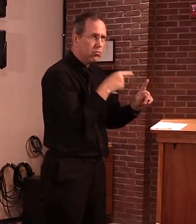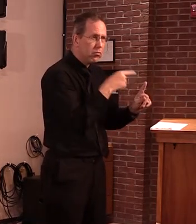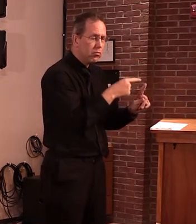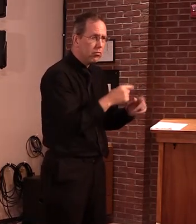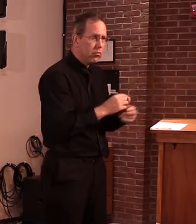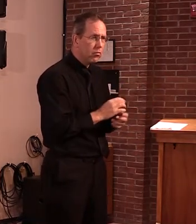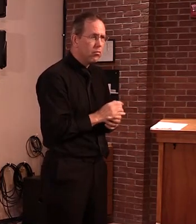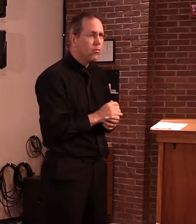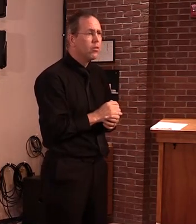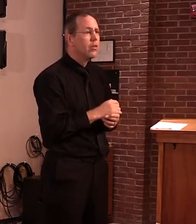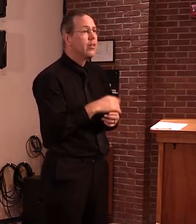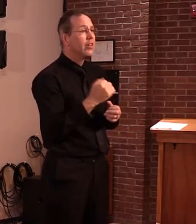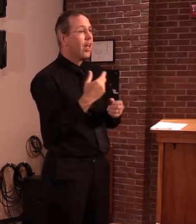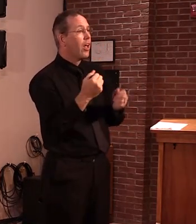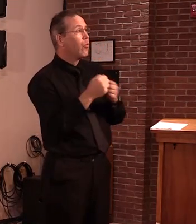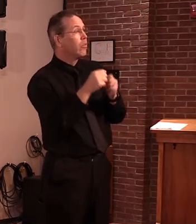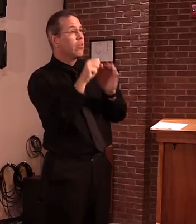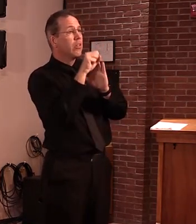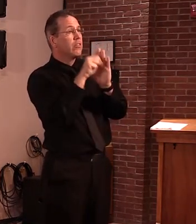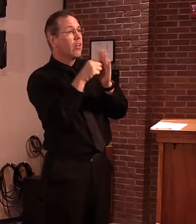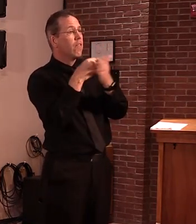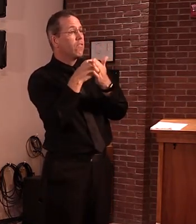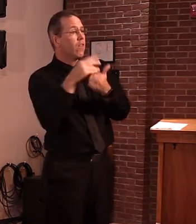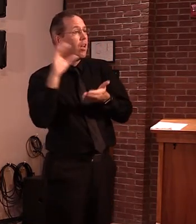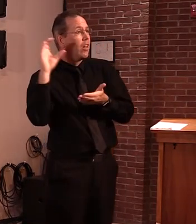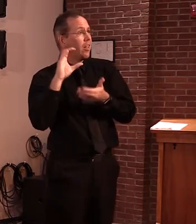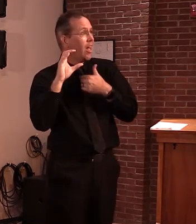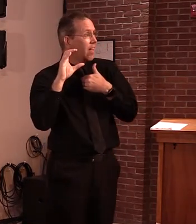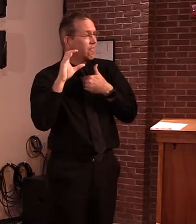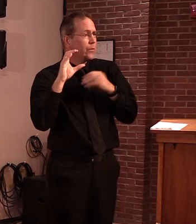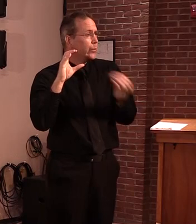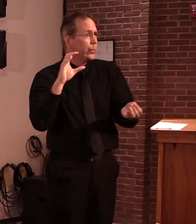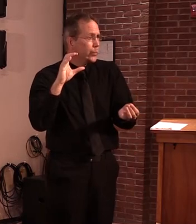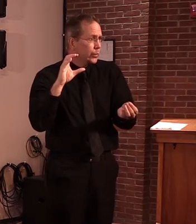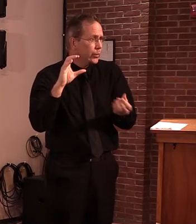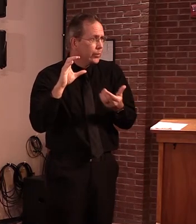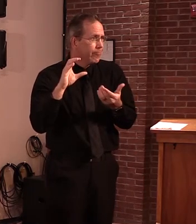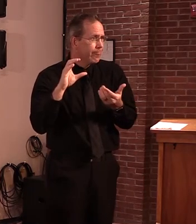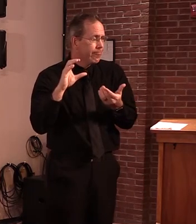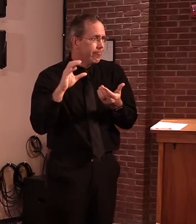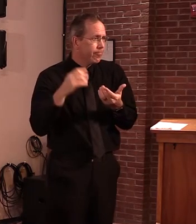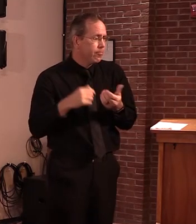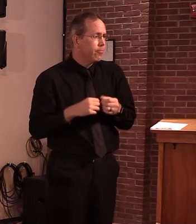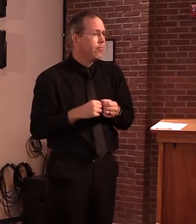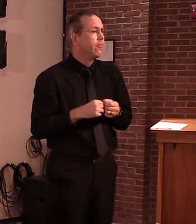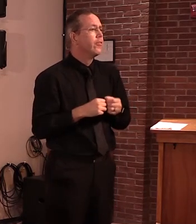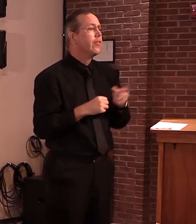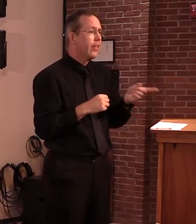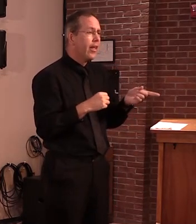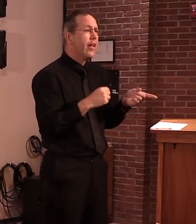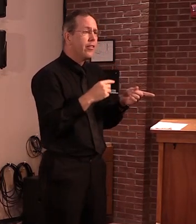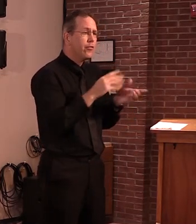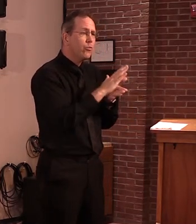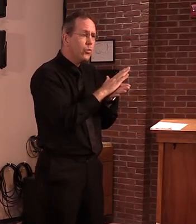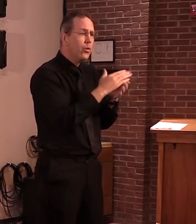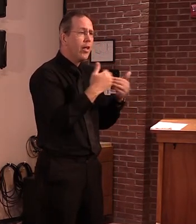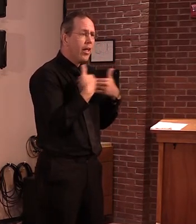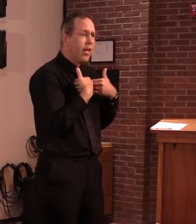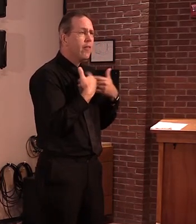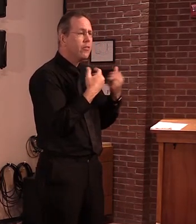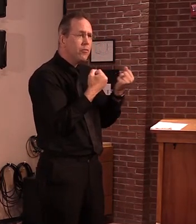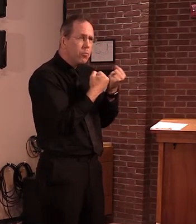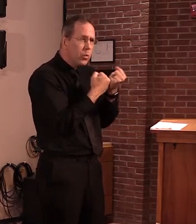resources, at this point, there are none. But school districts do have access to federal supports to help with the COVID relief, including funding for